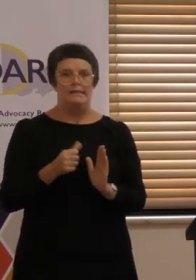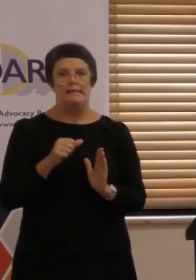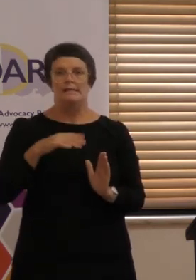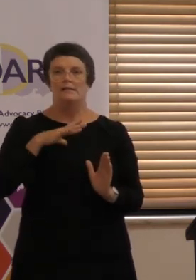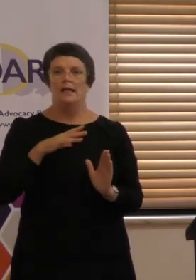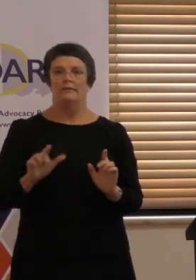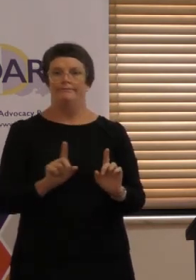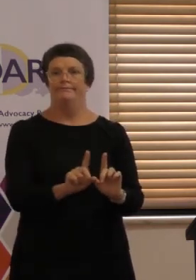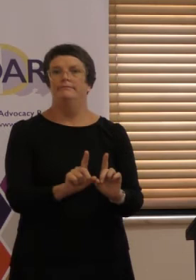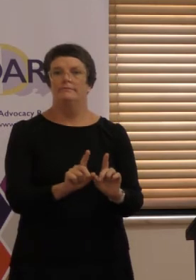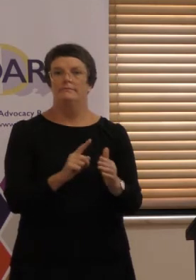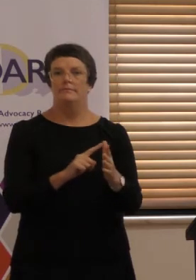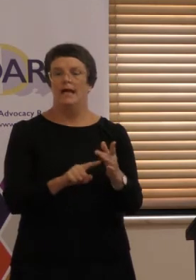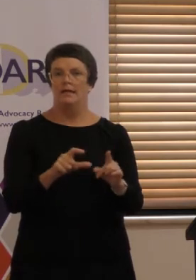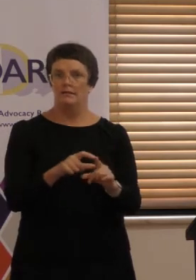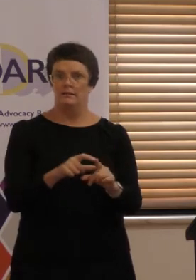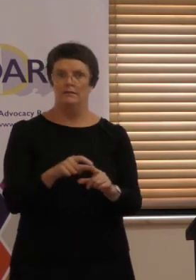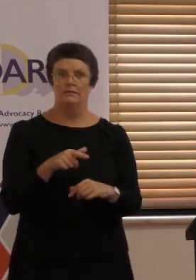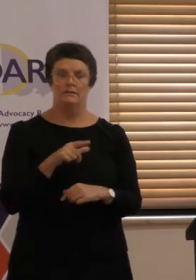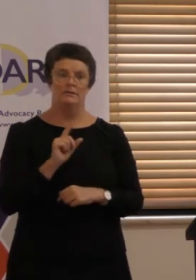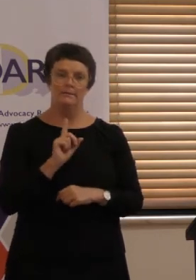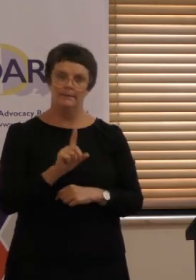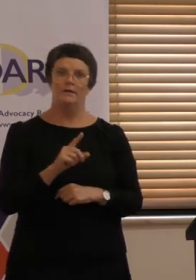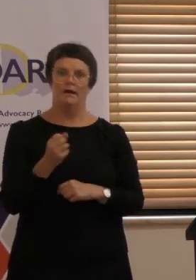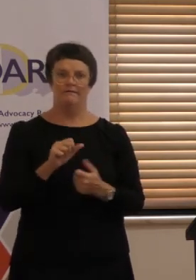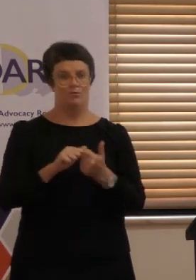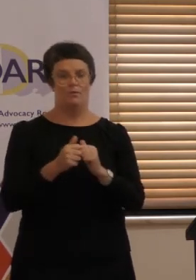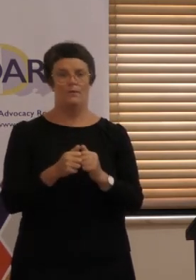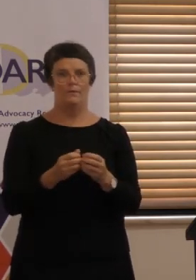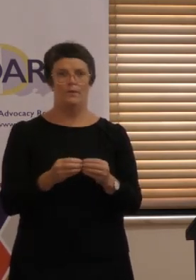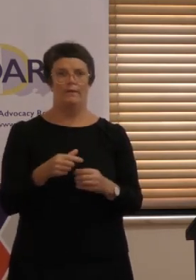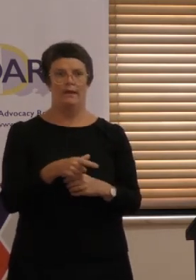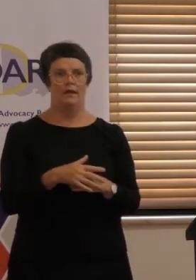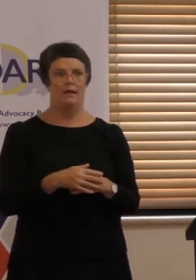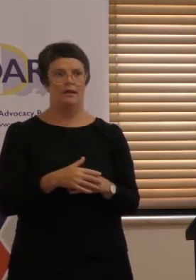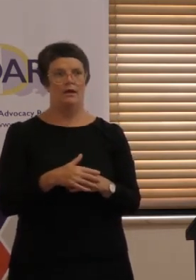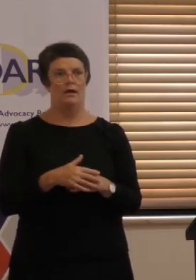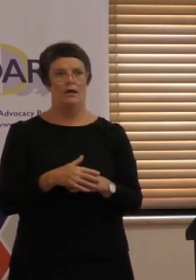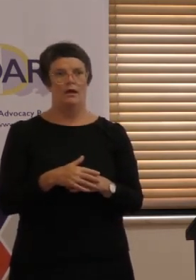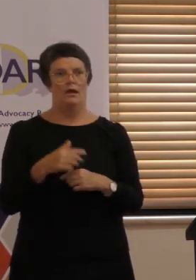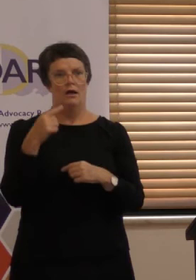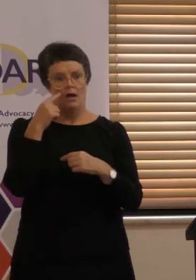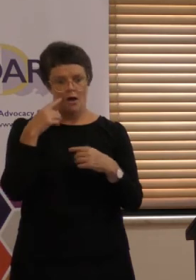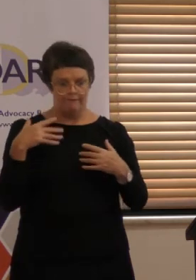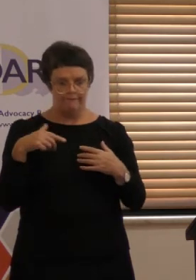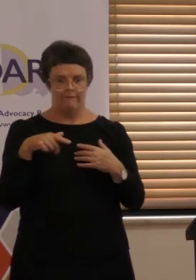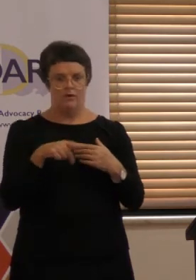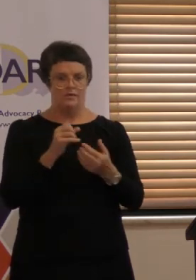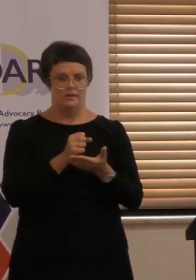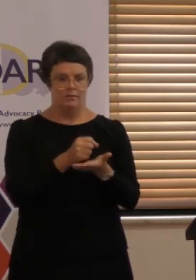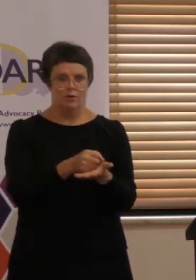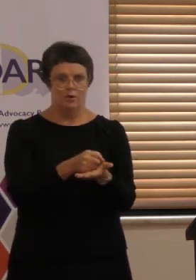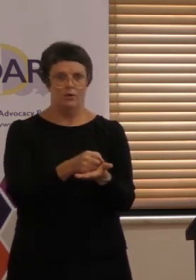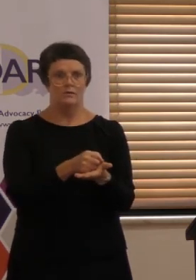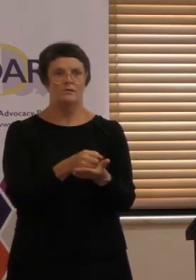sometimes there's a couple of issues around this. So often those kind of supports are pooled within a school environment and it can be really hard to get